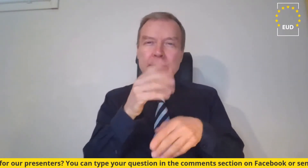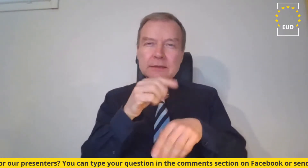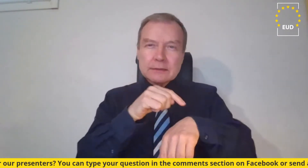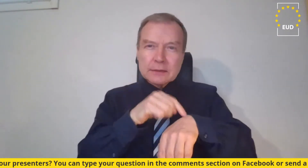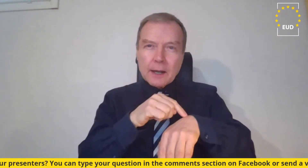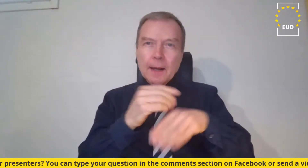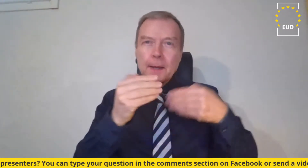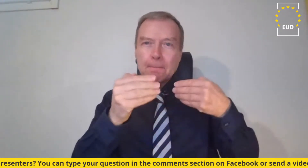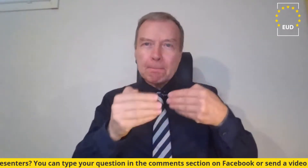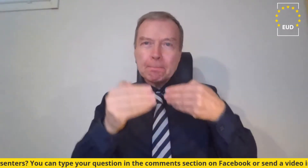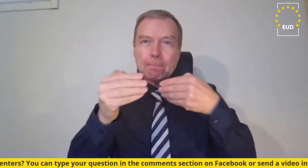have to